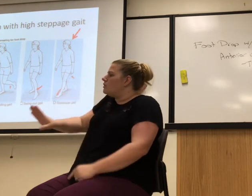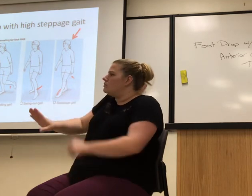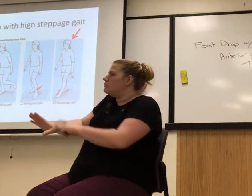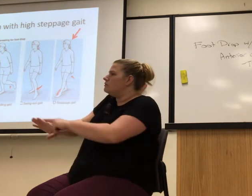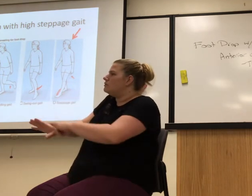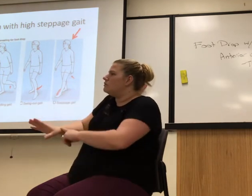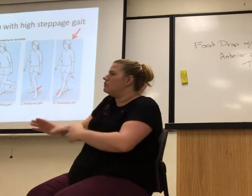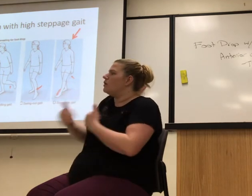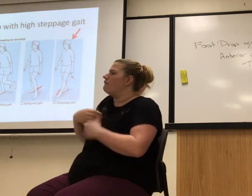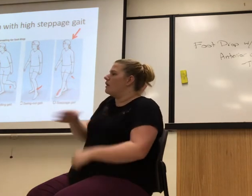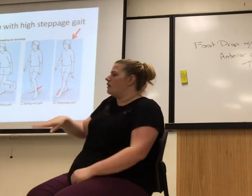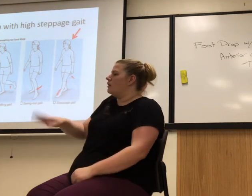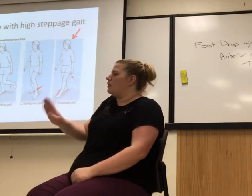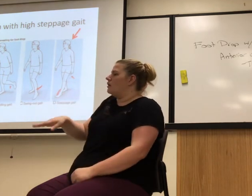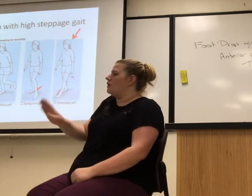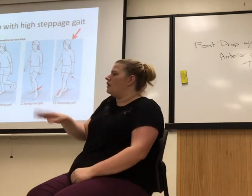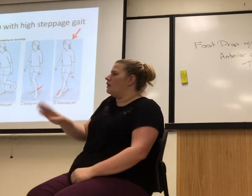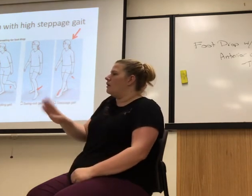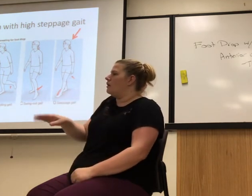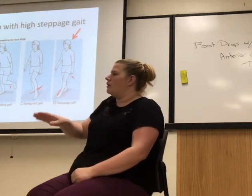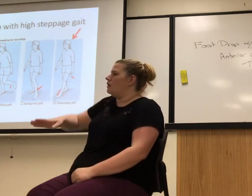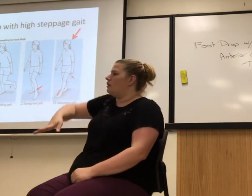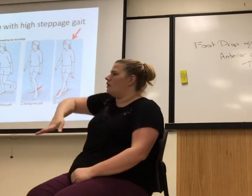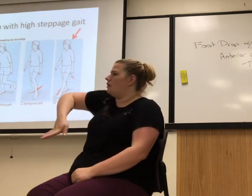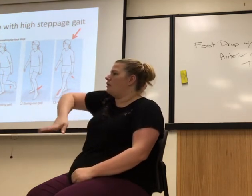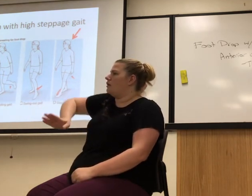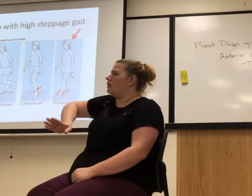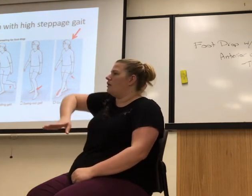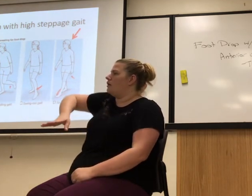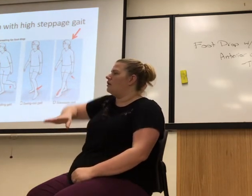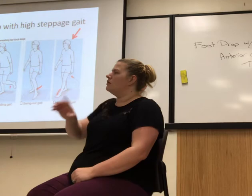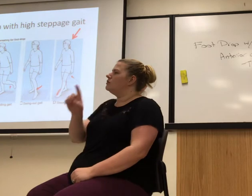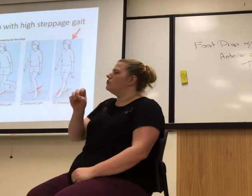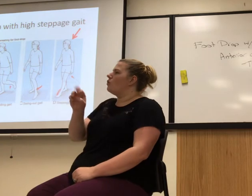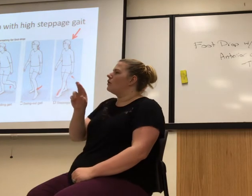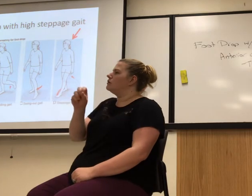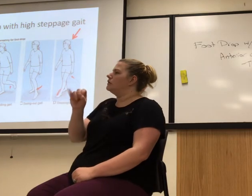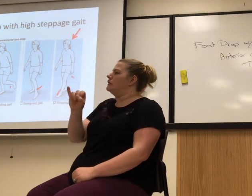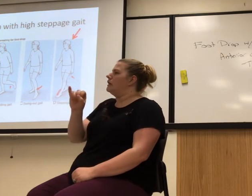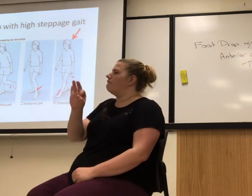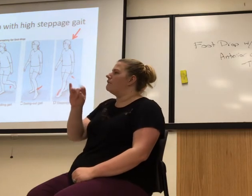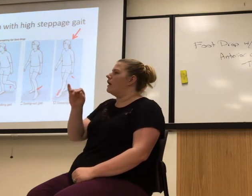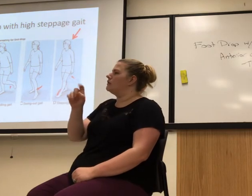had dorsiflexion and plantar flexion. And do we know what those terms mean?